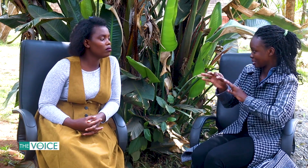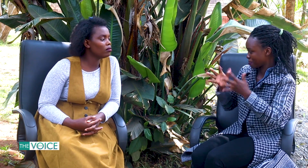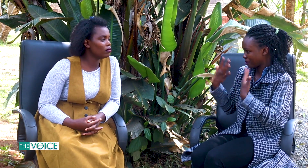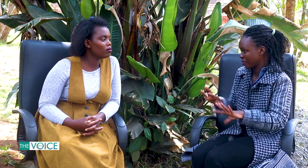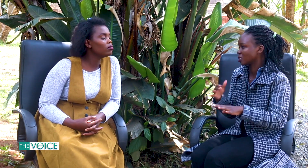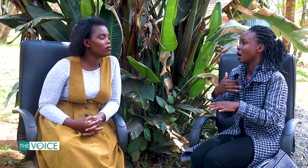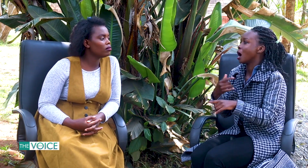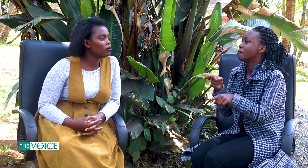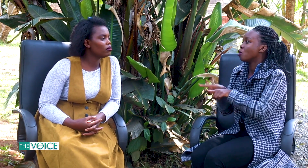I'd explained